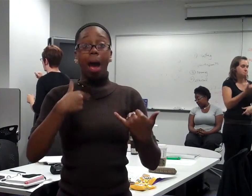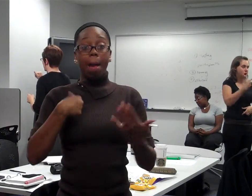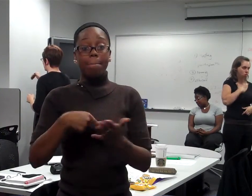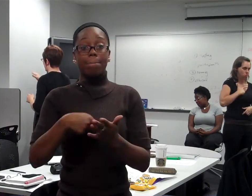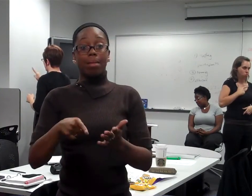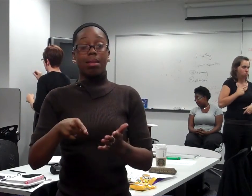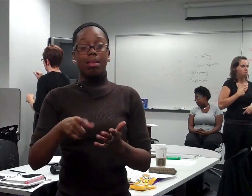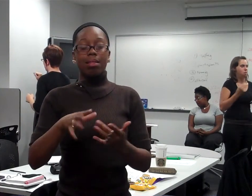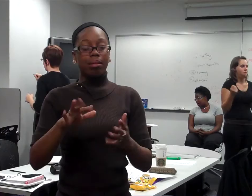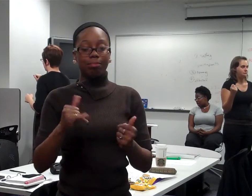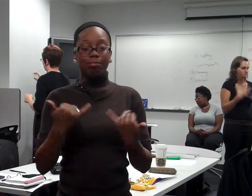young.